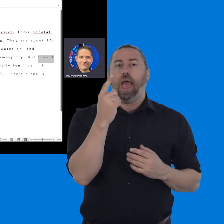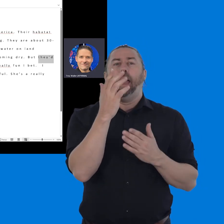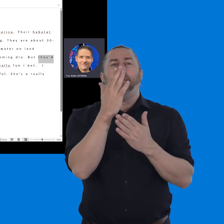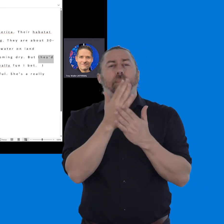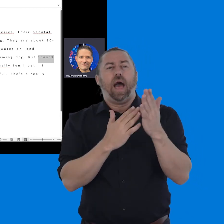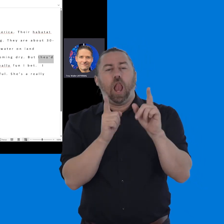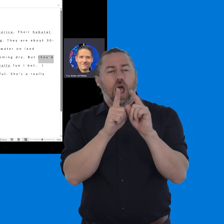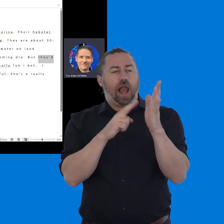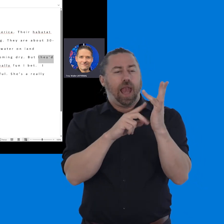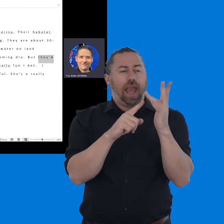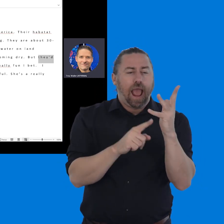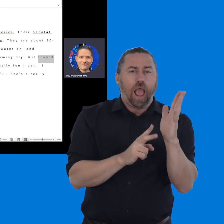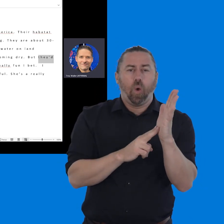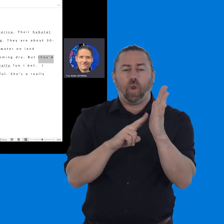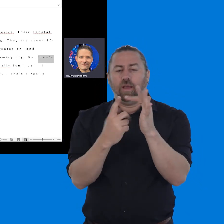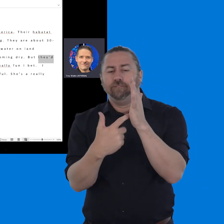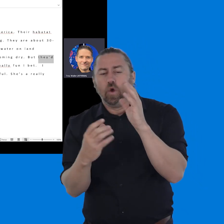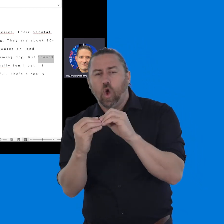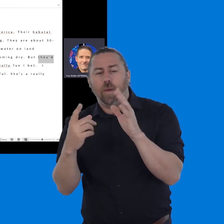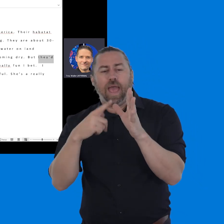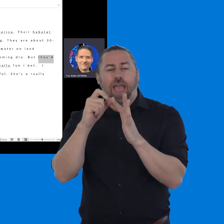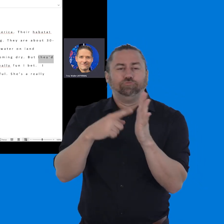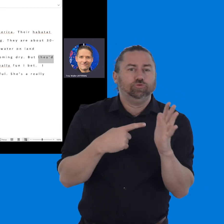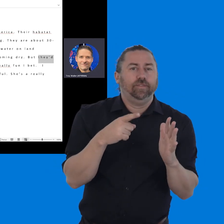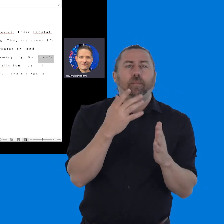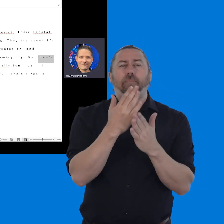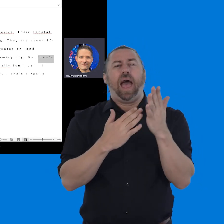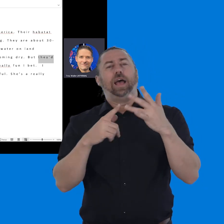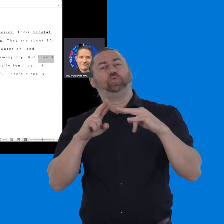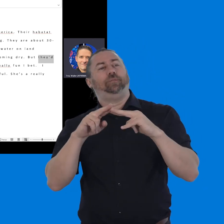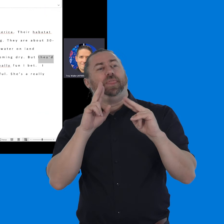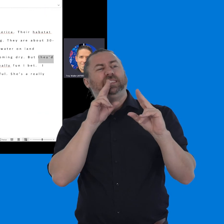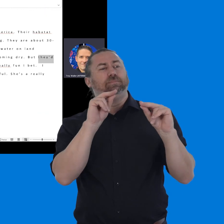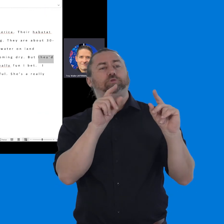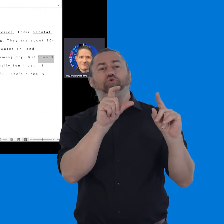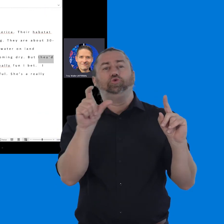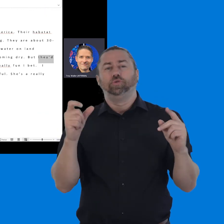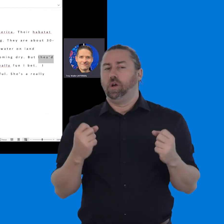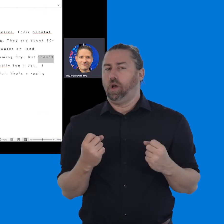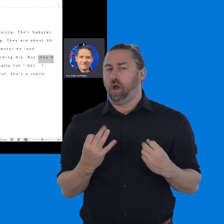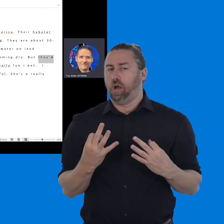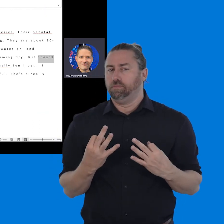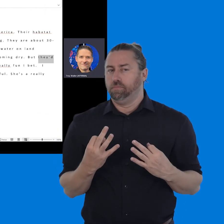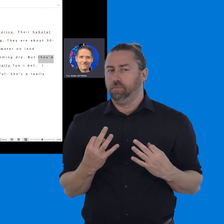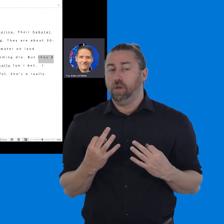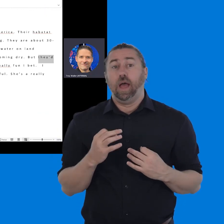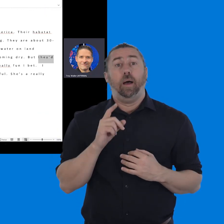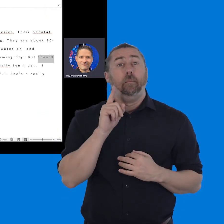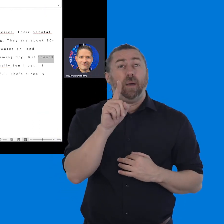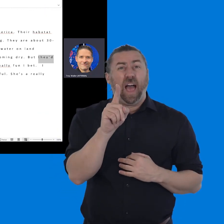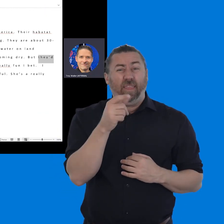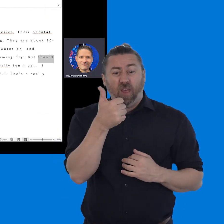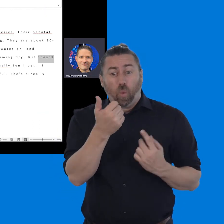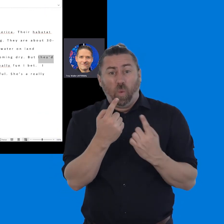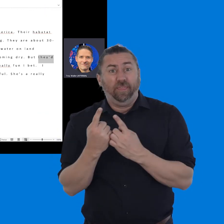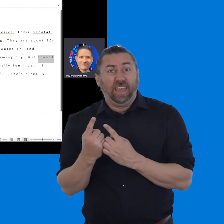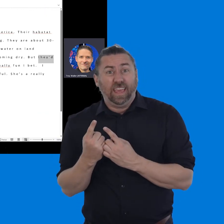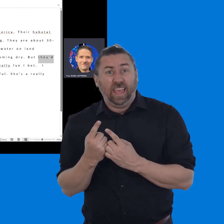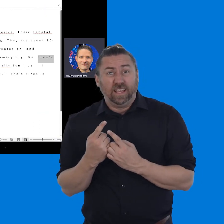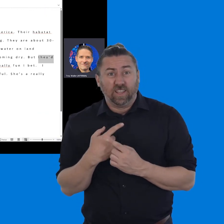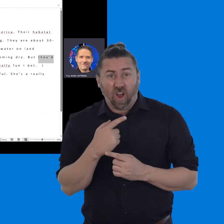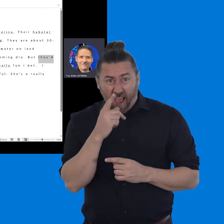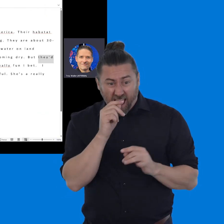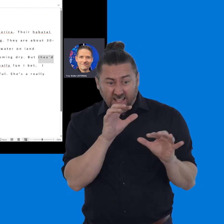okay, and the parts of speech are not in there either. But what makes it different and what makes it better for writing is the fact that I